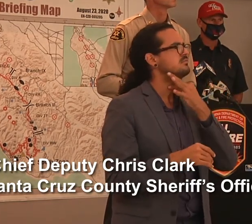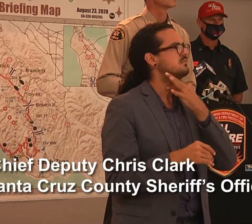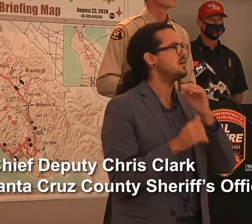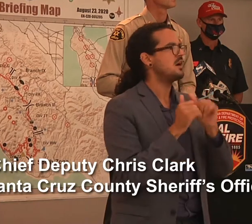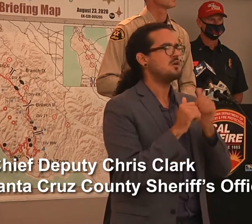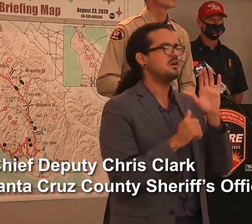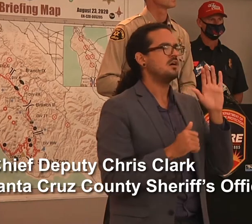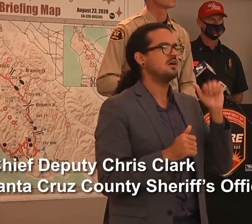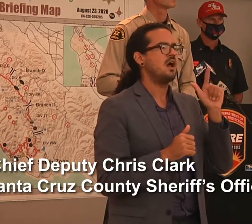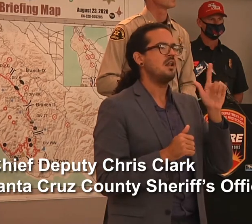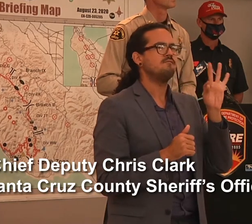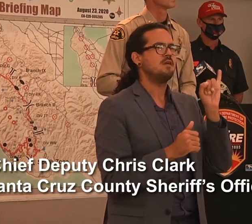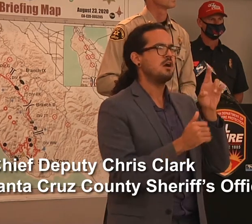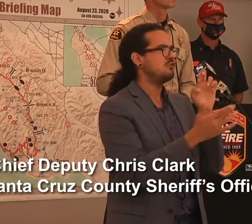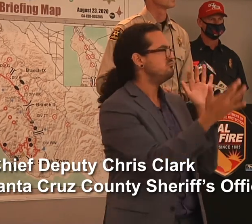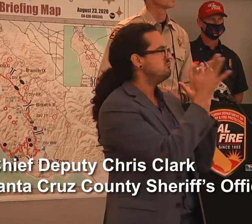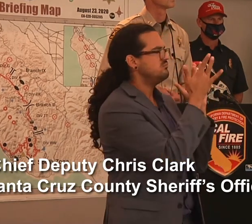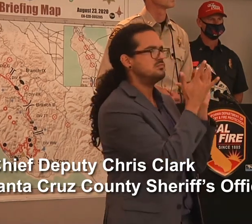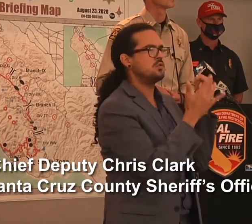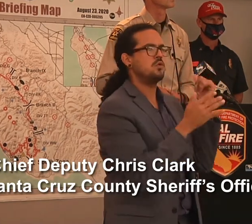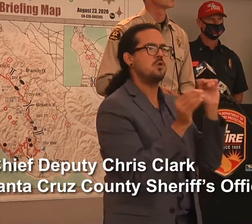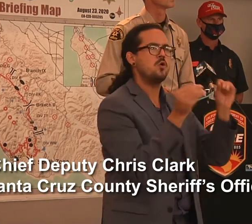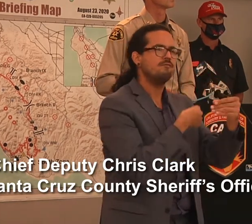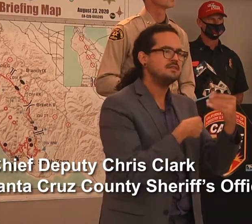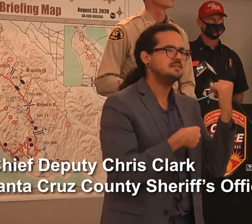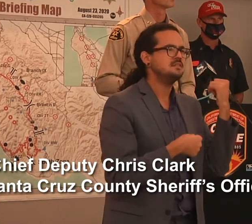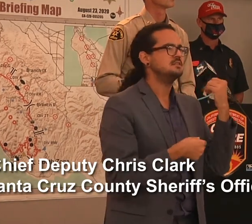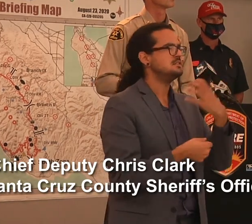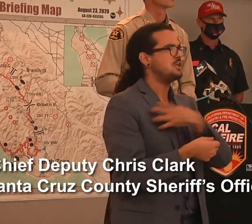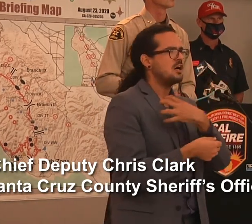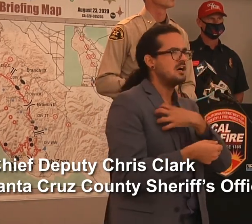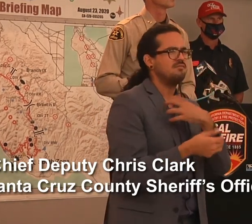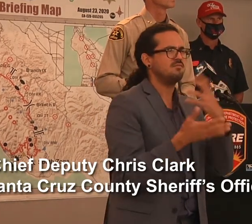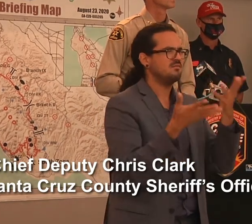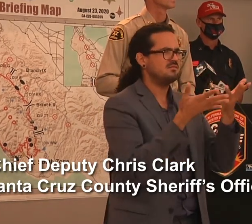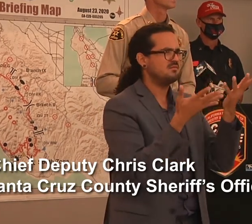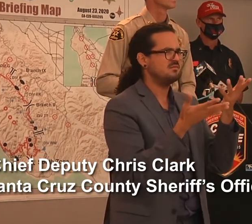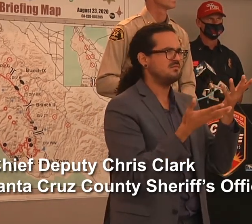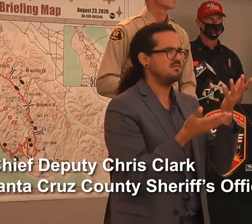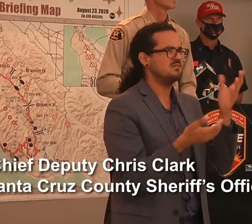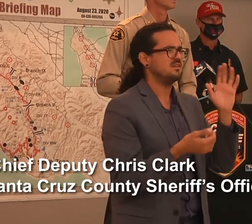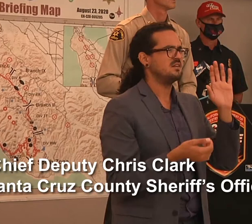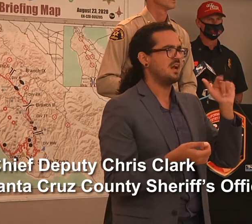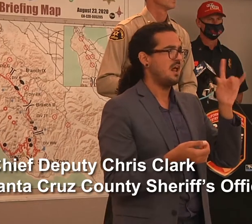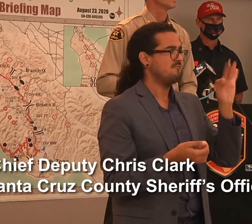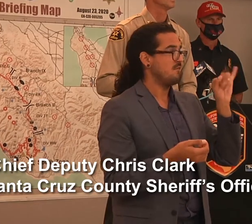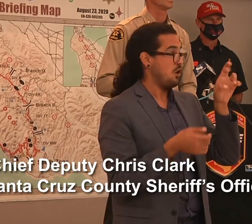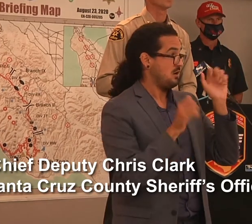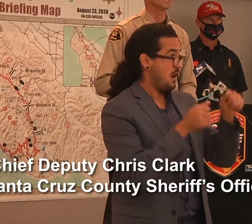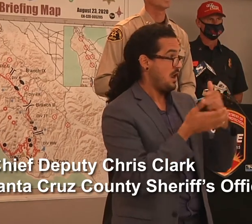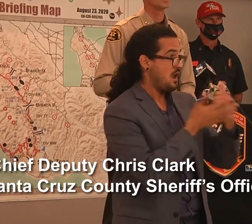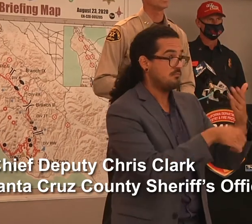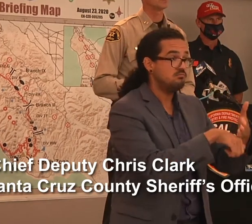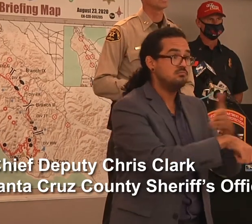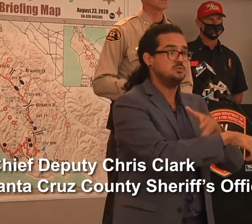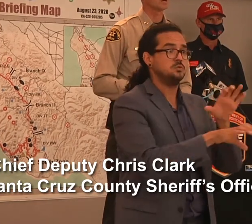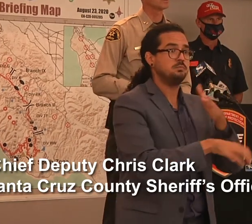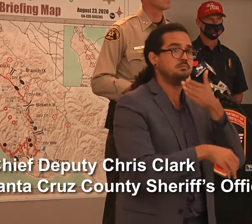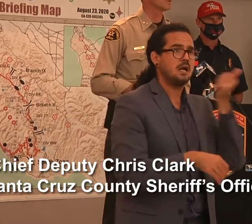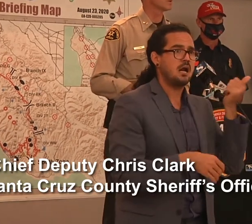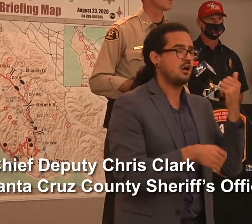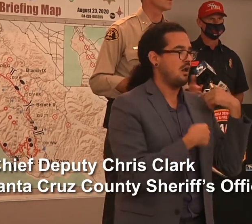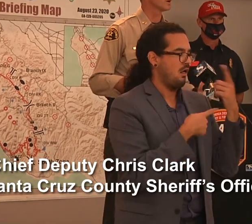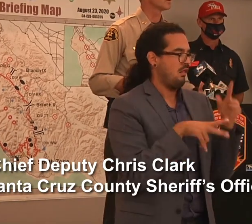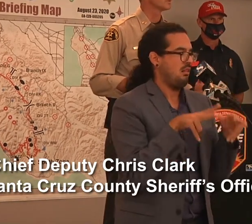colleagues? Is there anything they can do better? Were there any hiccups in those initial days? No. I mean, we were